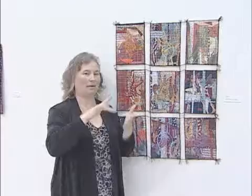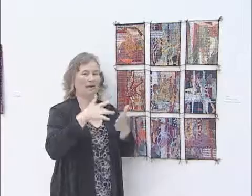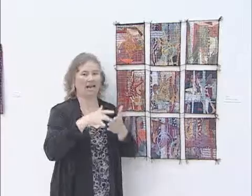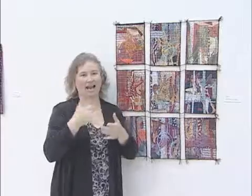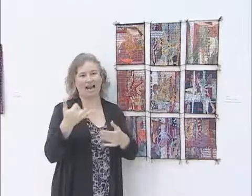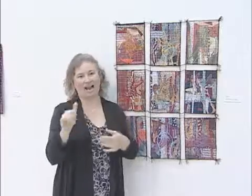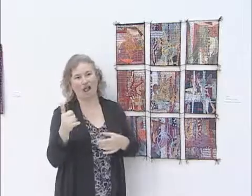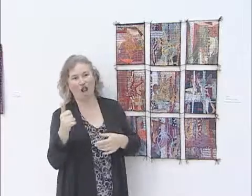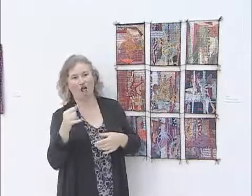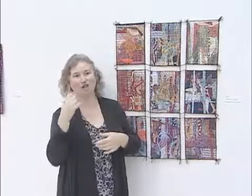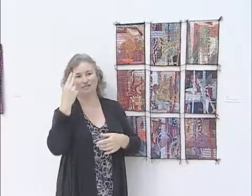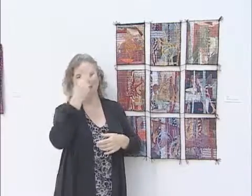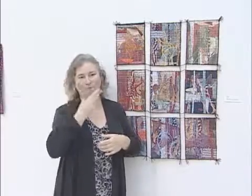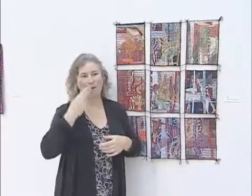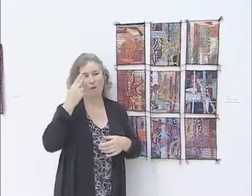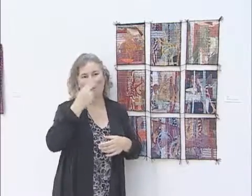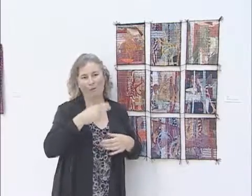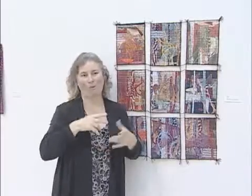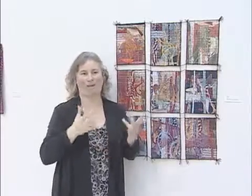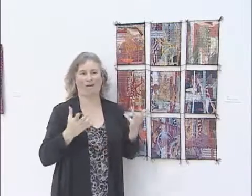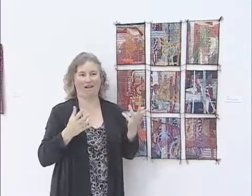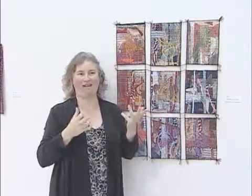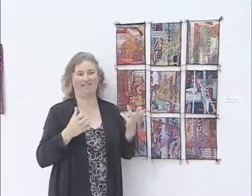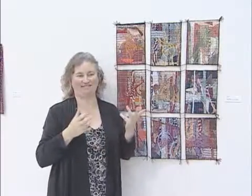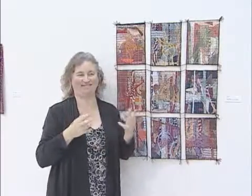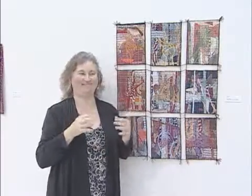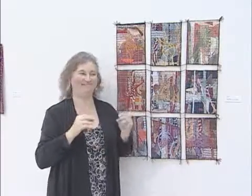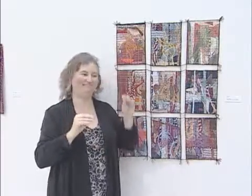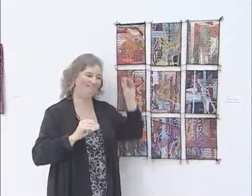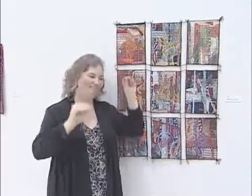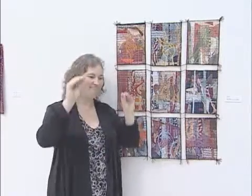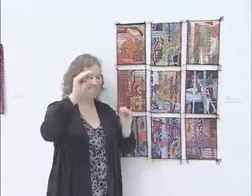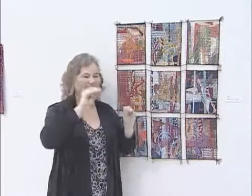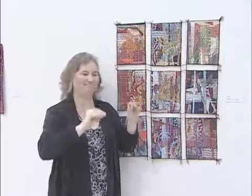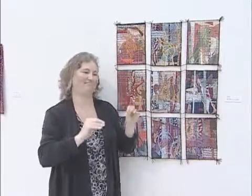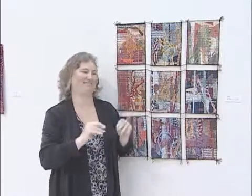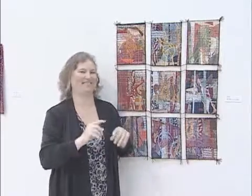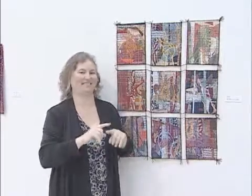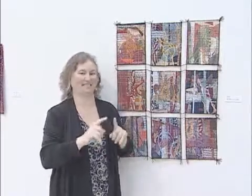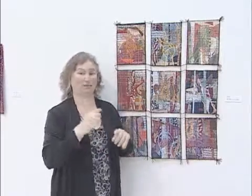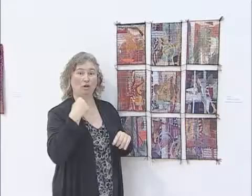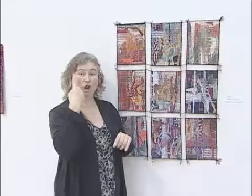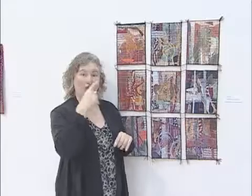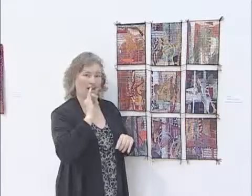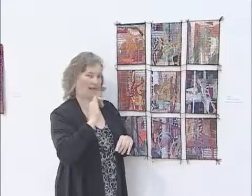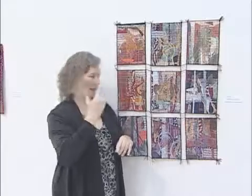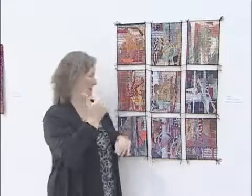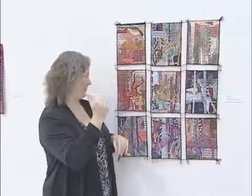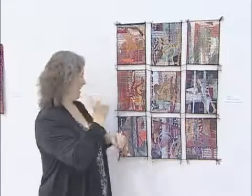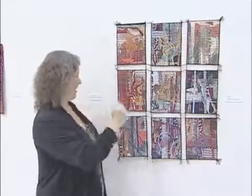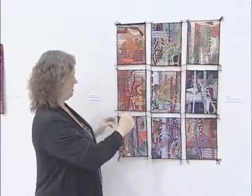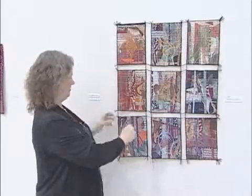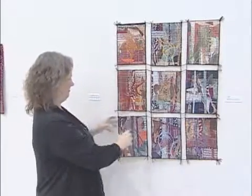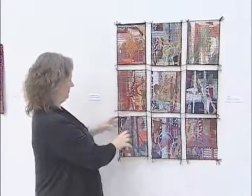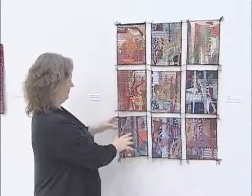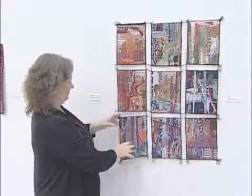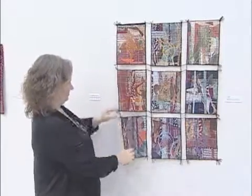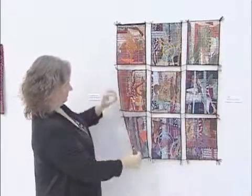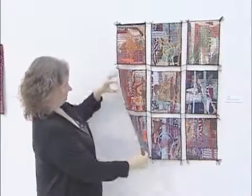quilt. Each panel has a peace sign in it. The middle one, there's yellow, and that's sort of a symbol for Hawaii. Let me show you